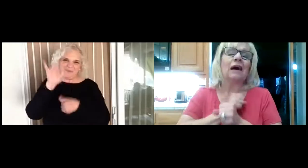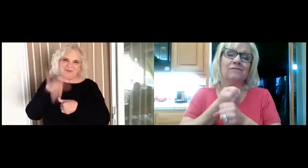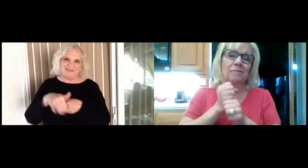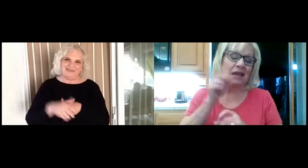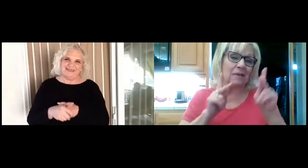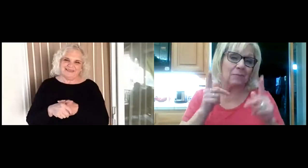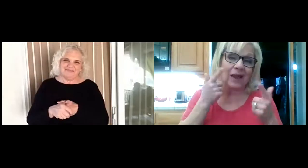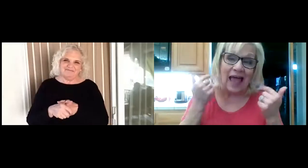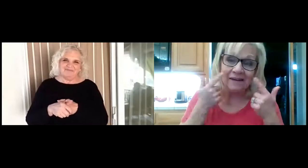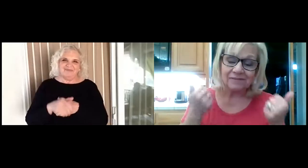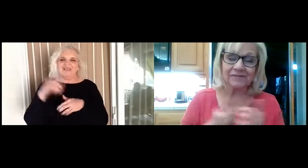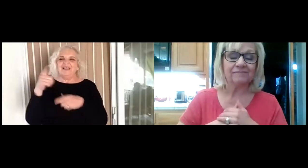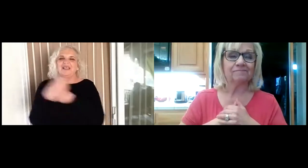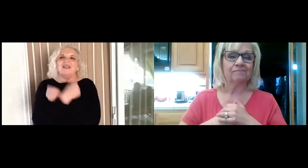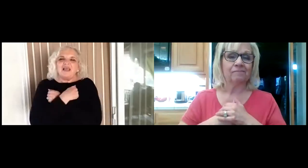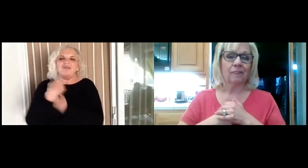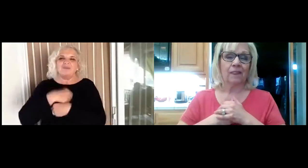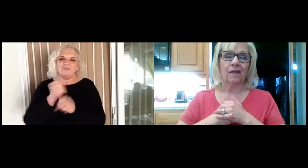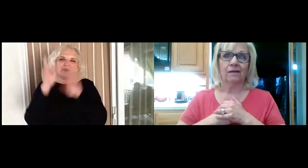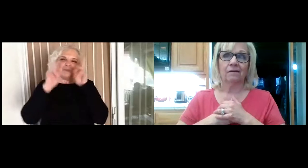He loved to make people laugh.